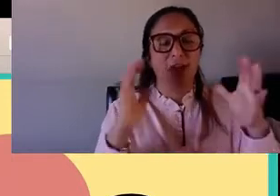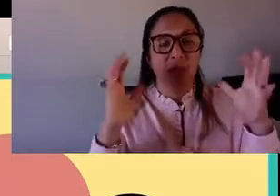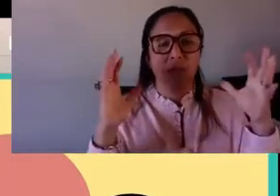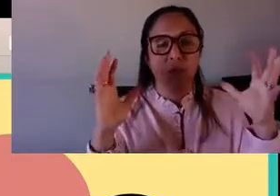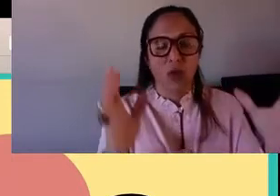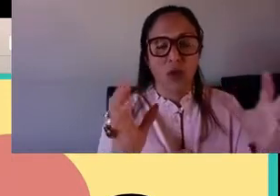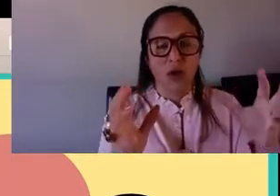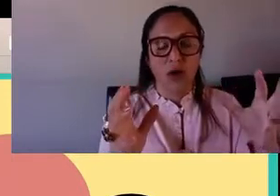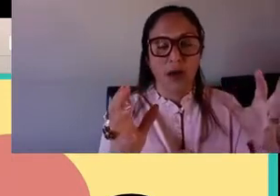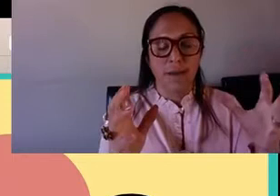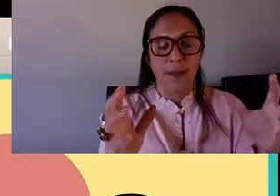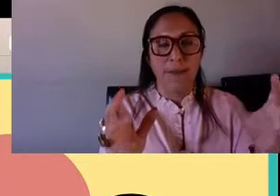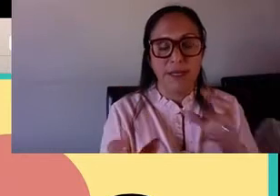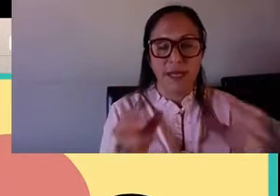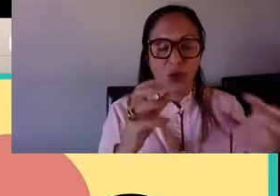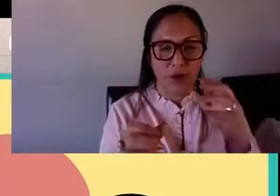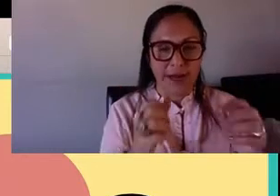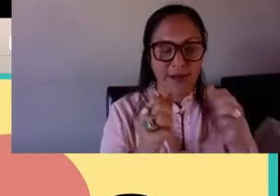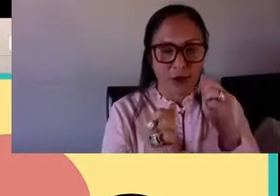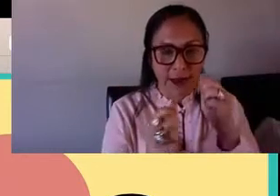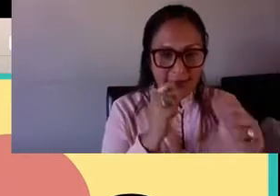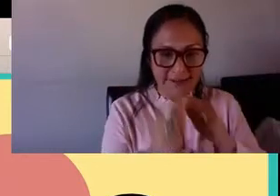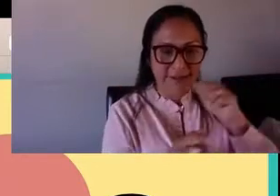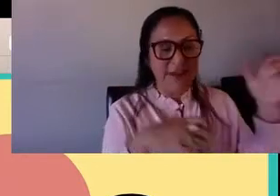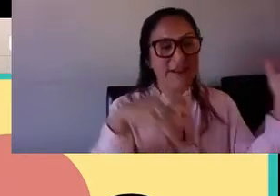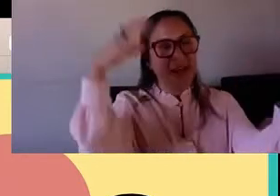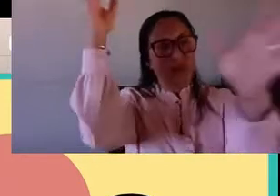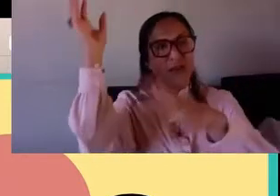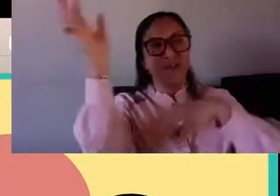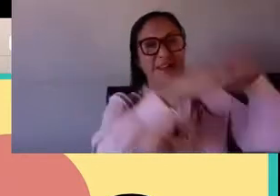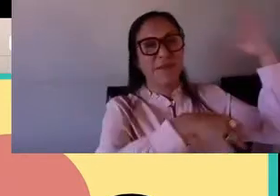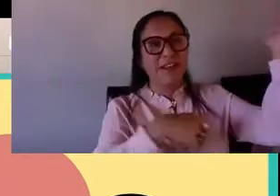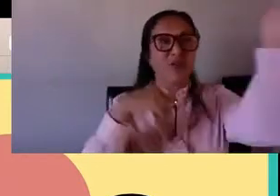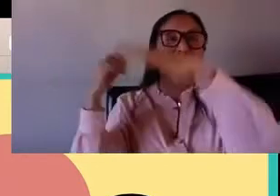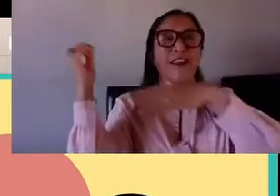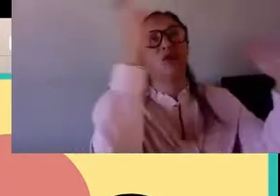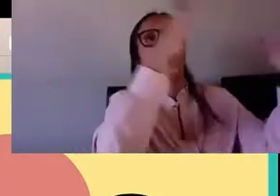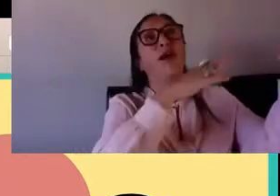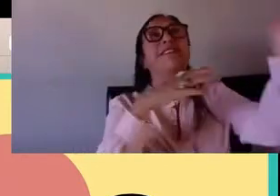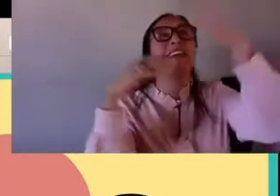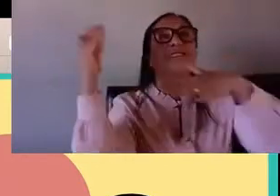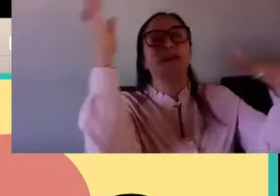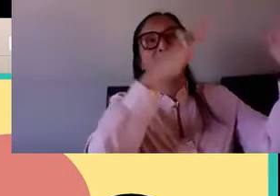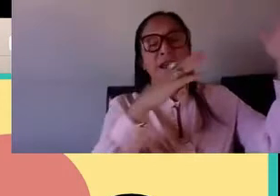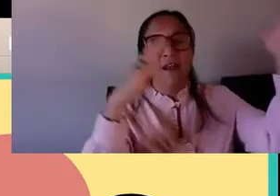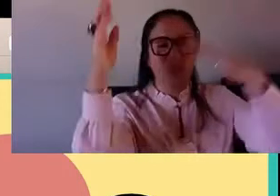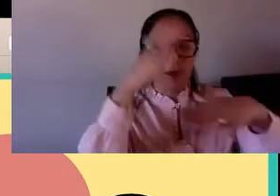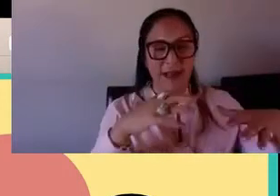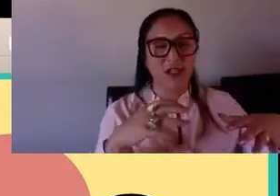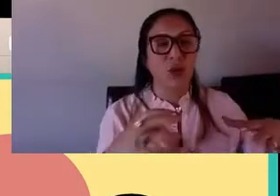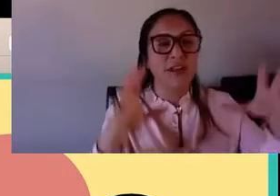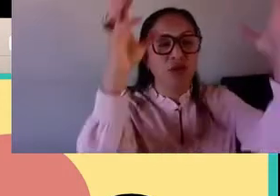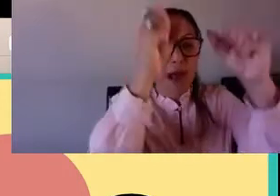have more ability to coordinate their hands and feet. That's why you see them like swatting at toys, laying down and